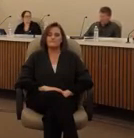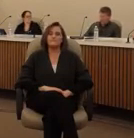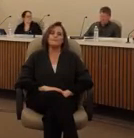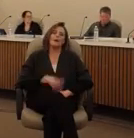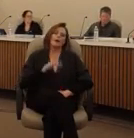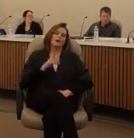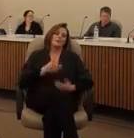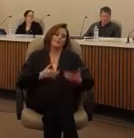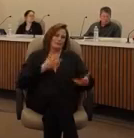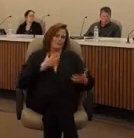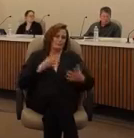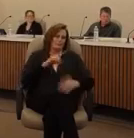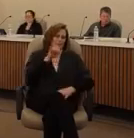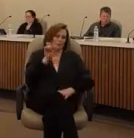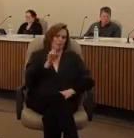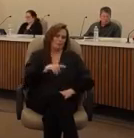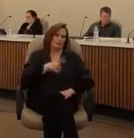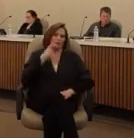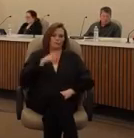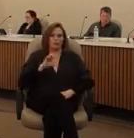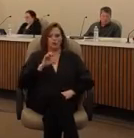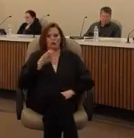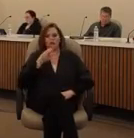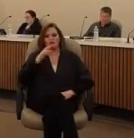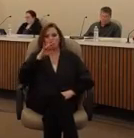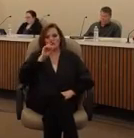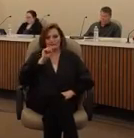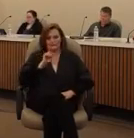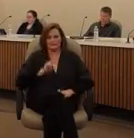This might be a question for Chris.